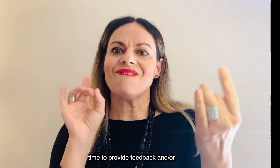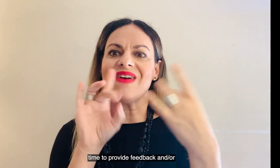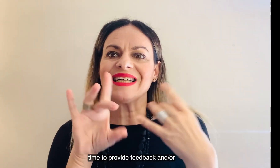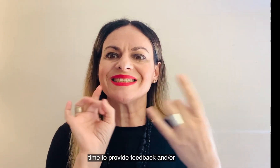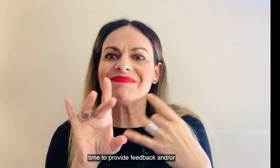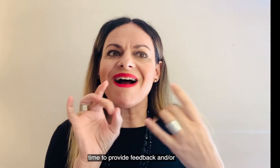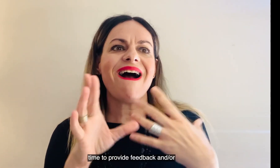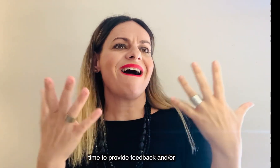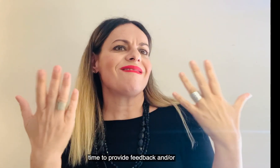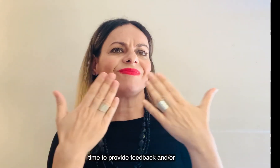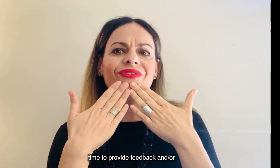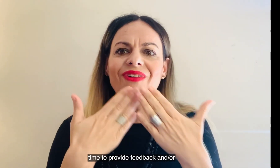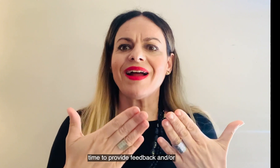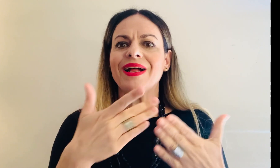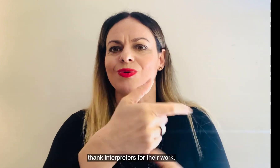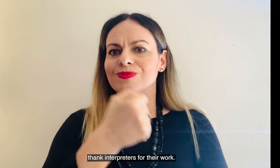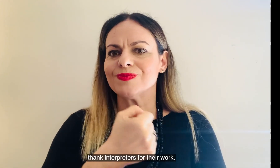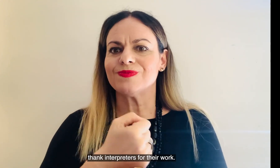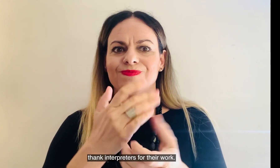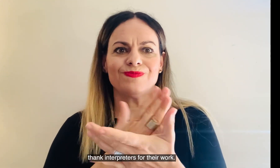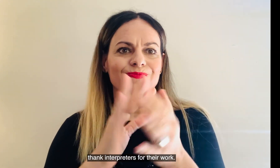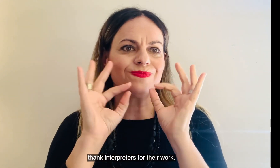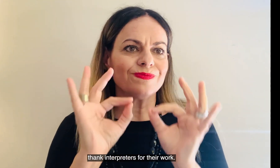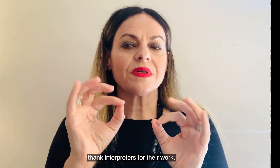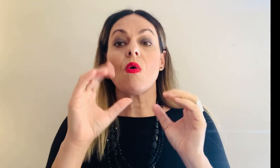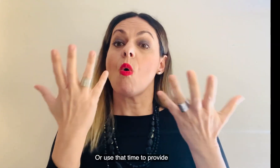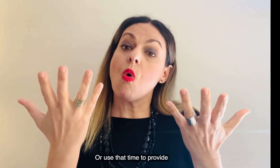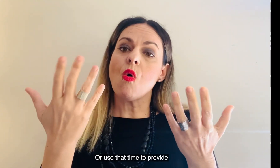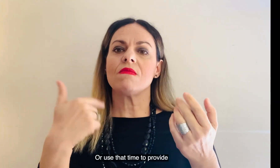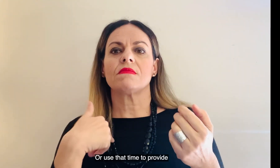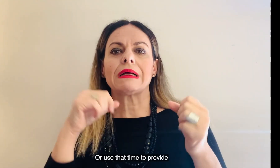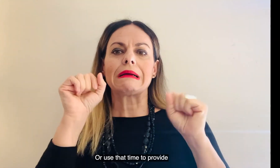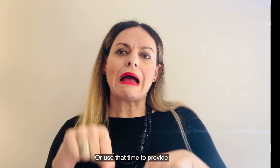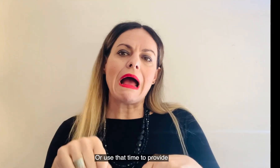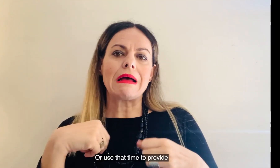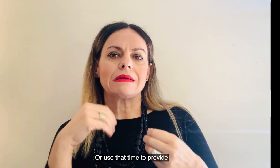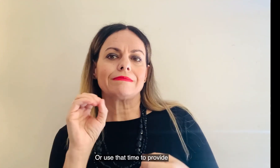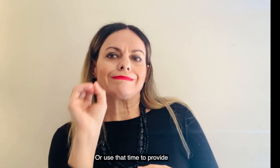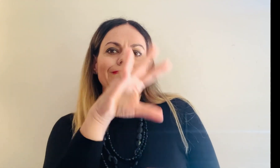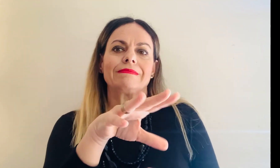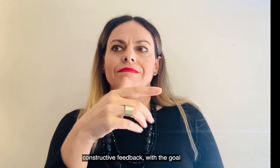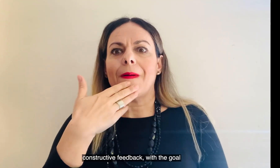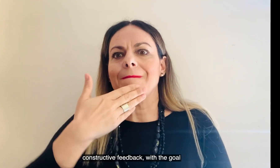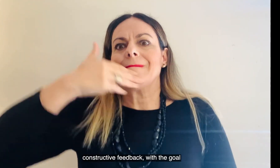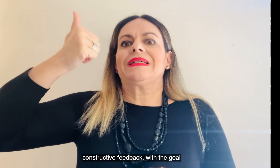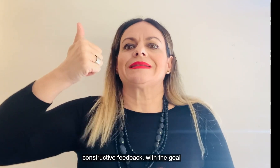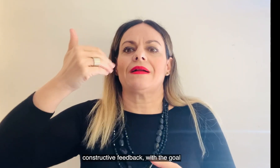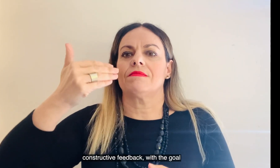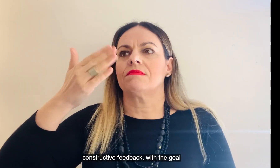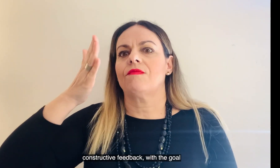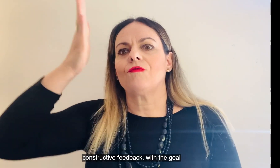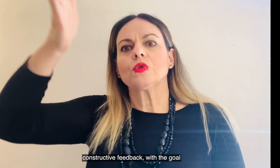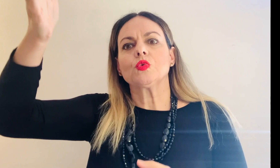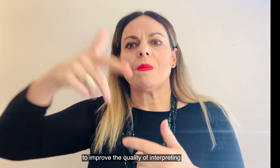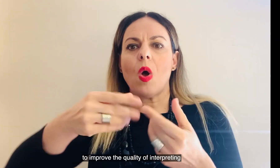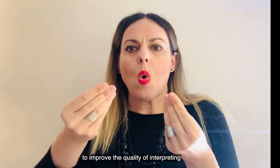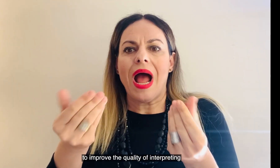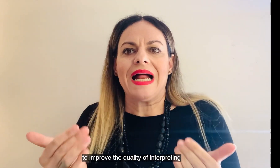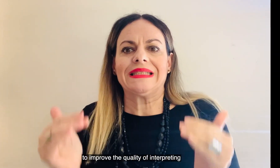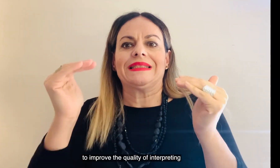to provide feedback and or thank interpreters for their work, or use that time to provide constructive feedback with the goal to improve